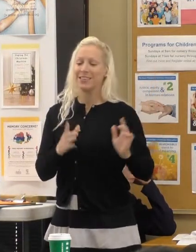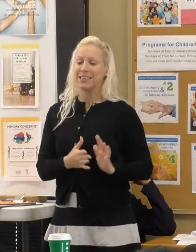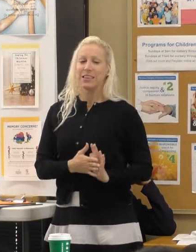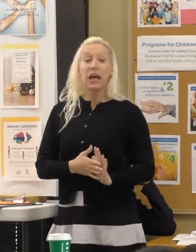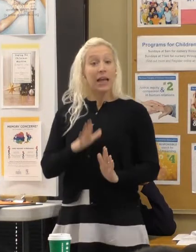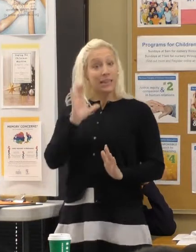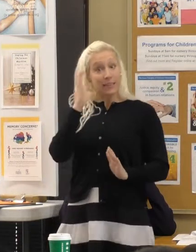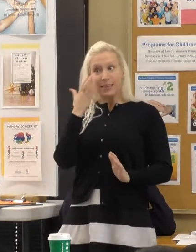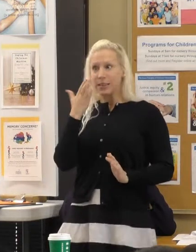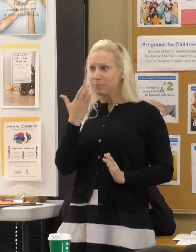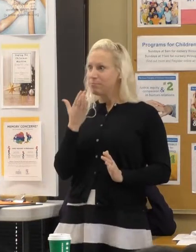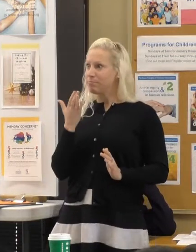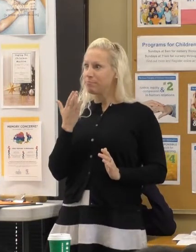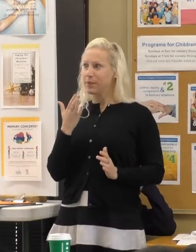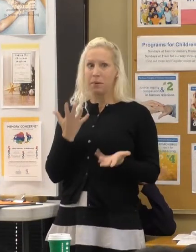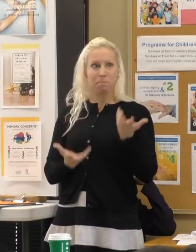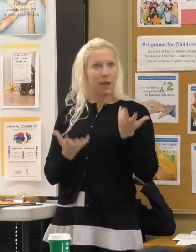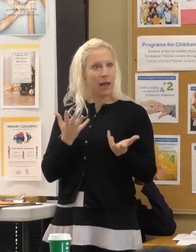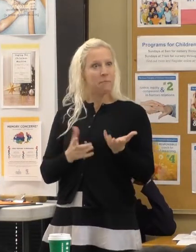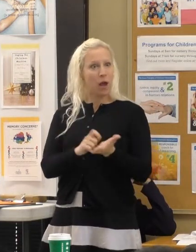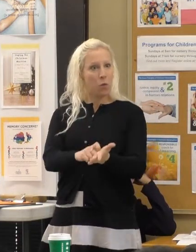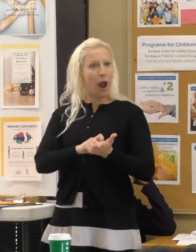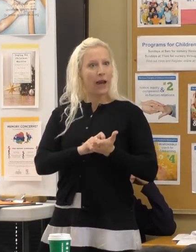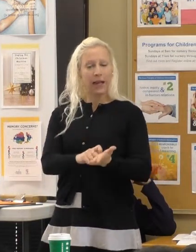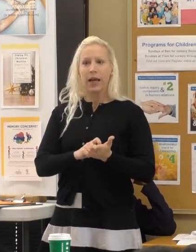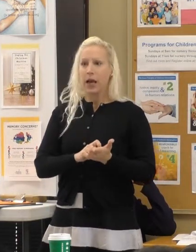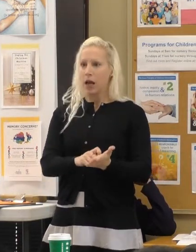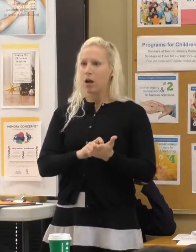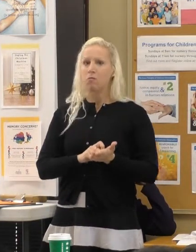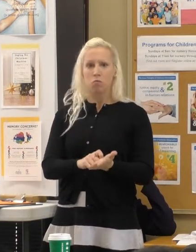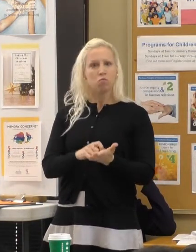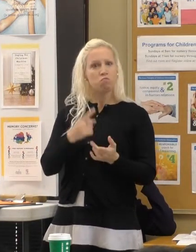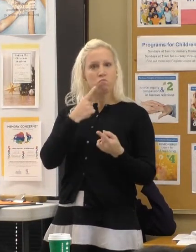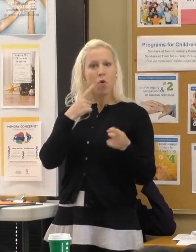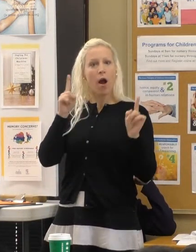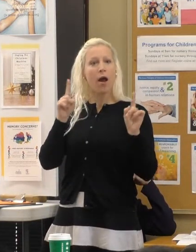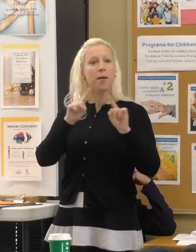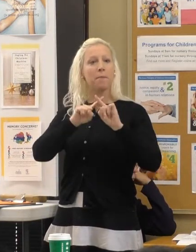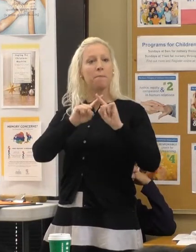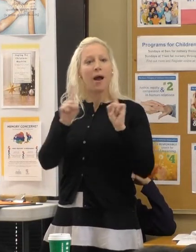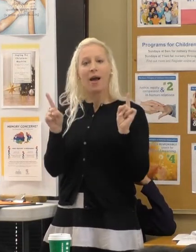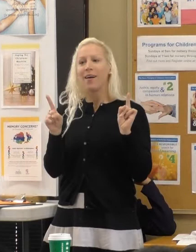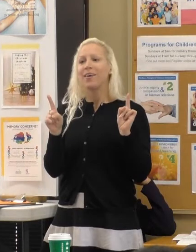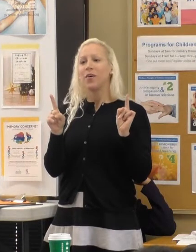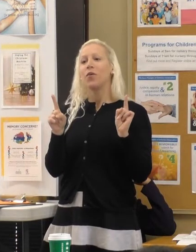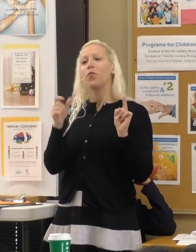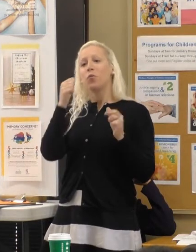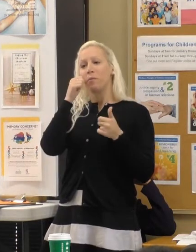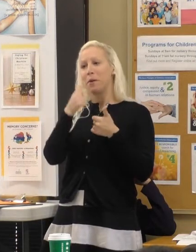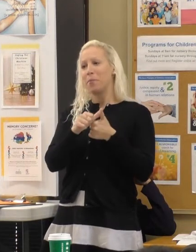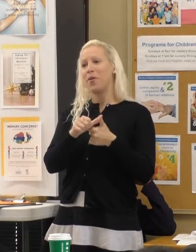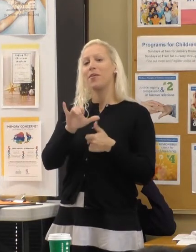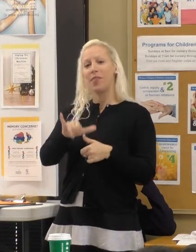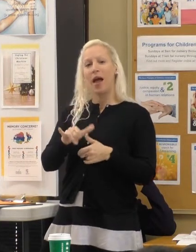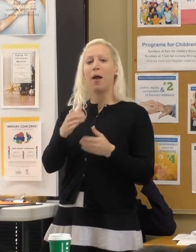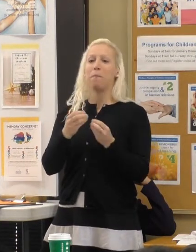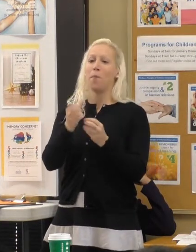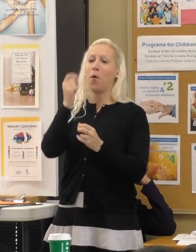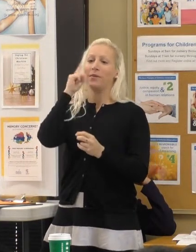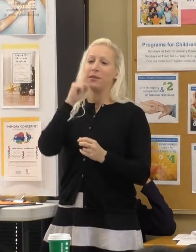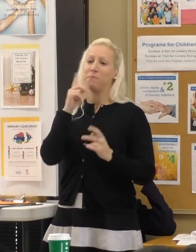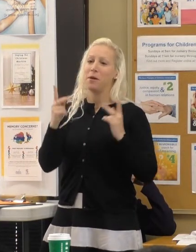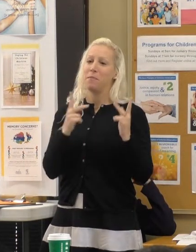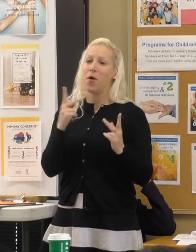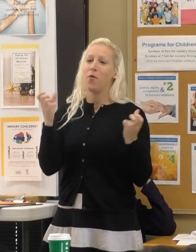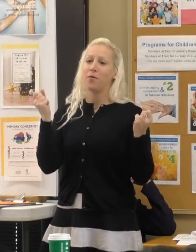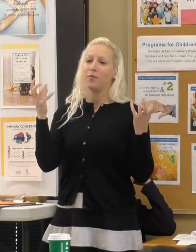Sometimes it may be tempting to assume that writing is going to be an effective way to communicate with someone that's deaf. However, I want to caution you